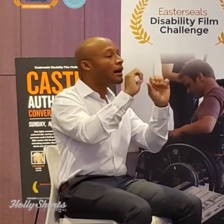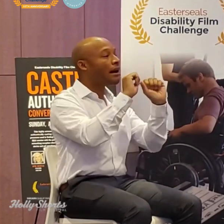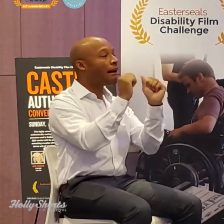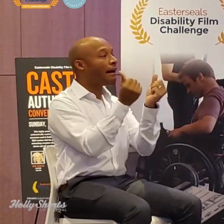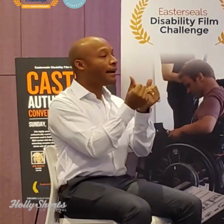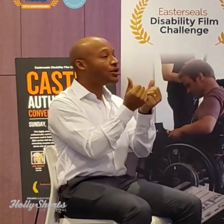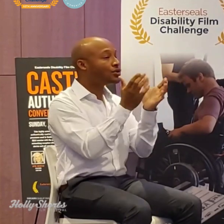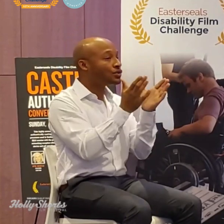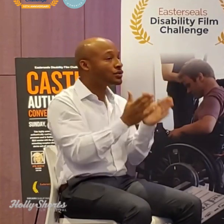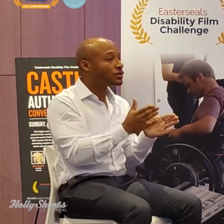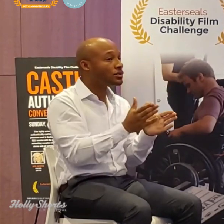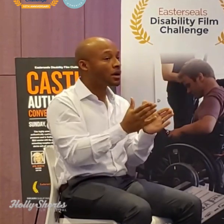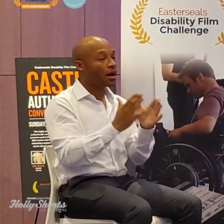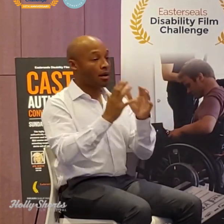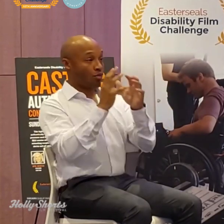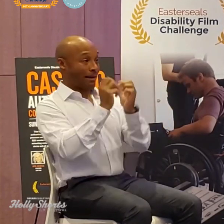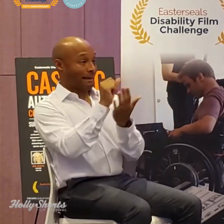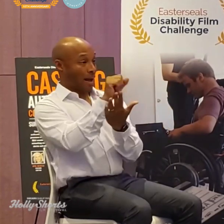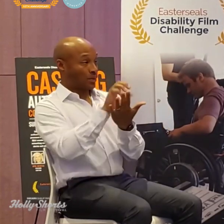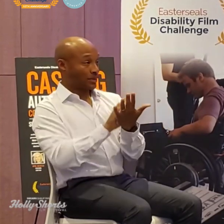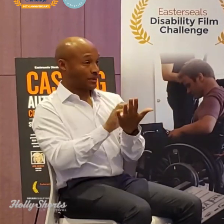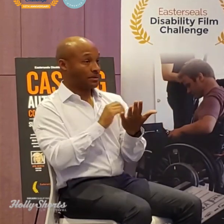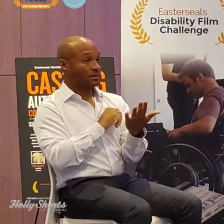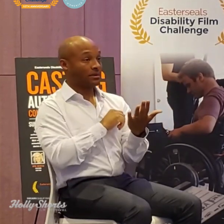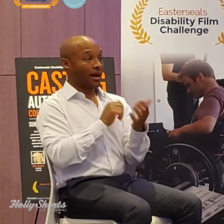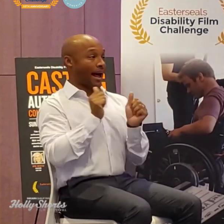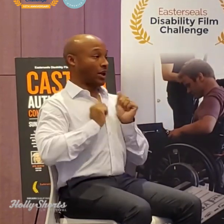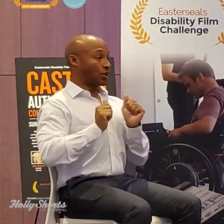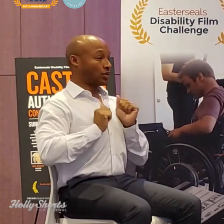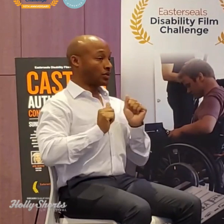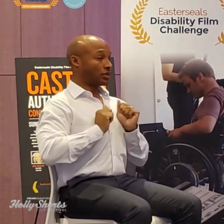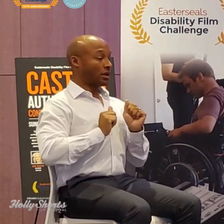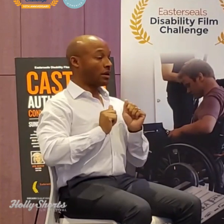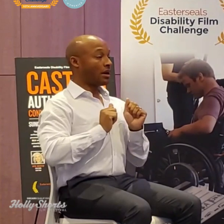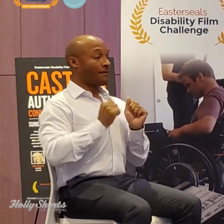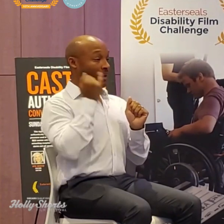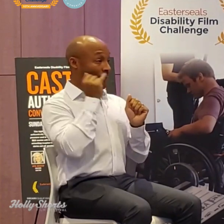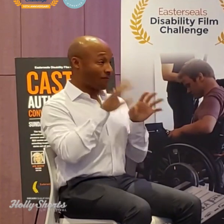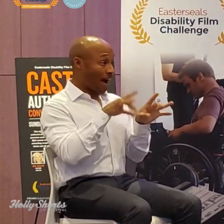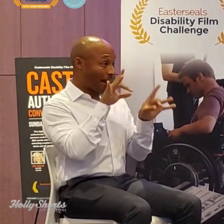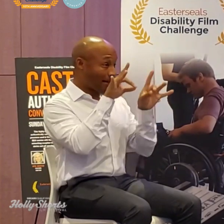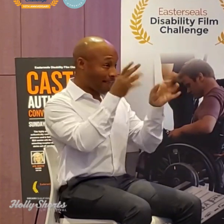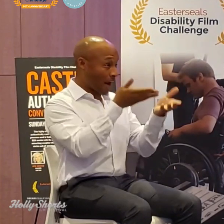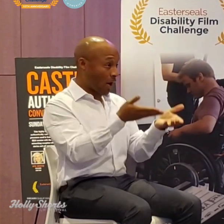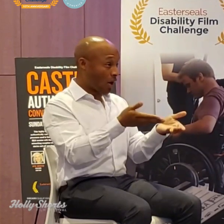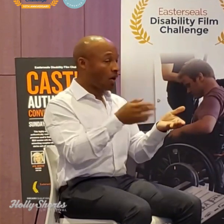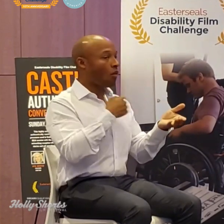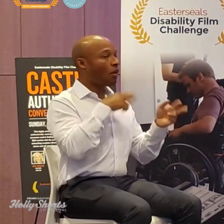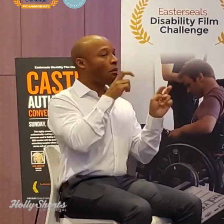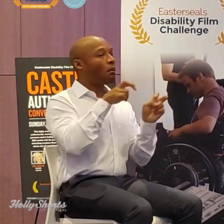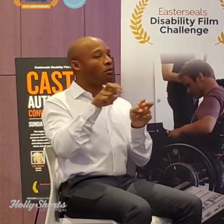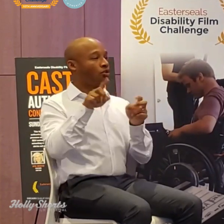it there, then we go to the communities. My office goes to the actual communities and sees who can walk and talk and who could do, you know, this and that.